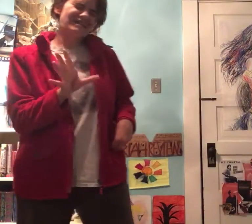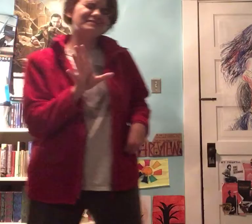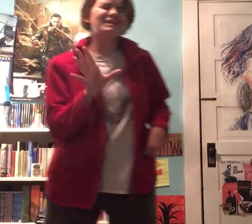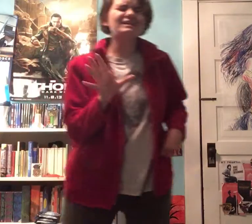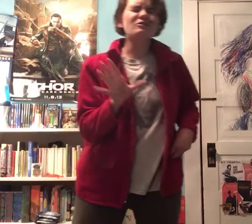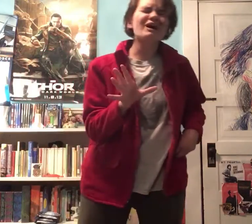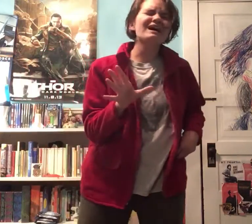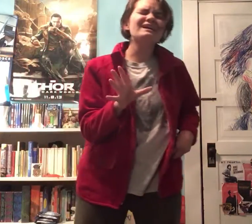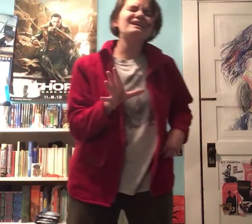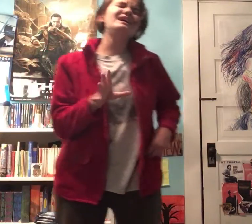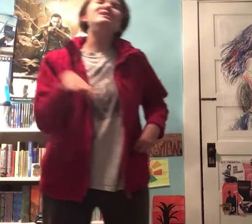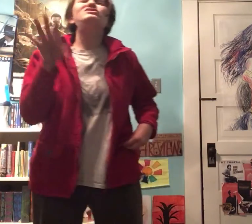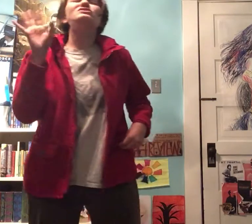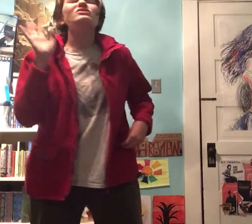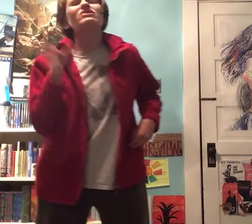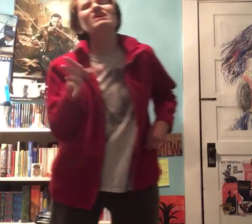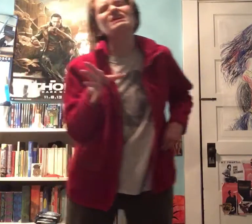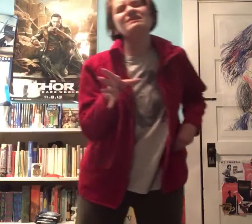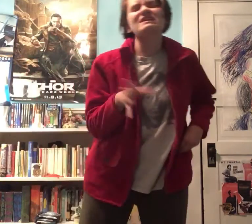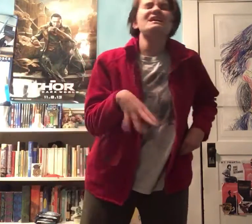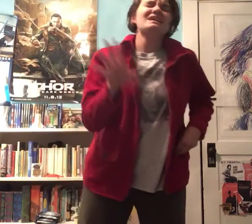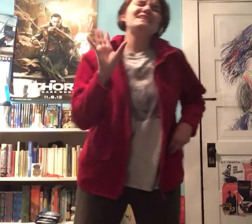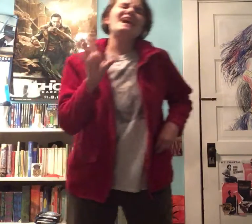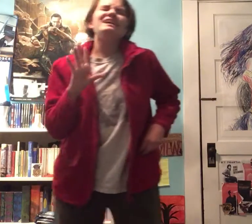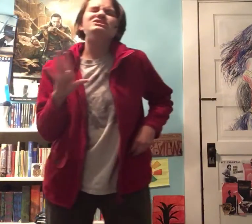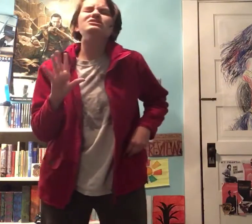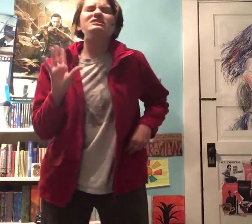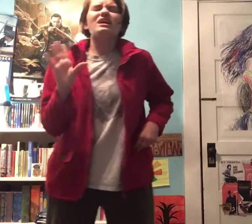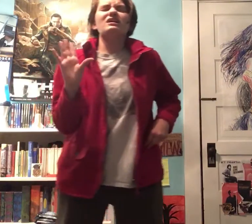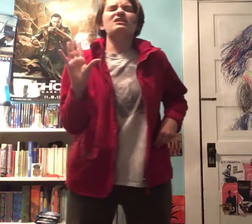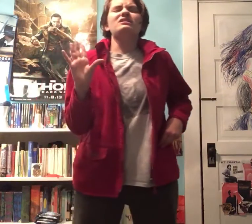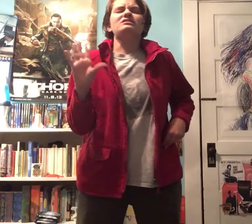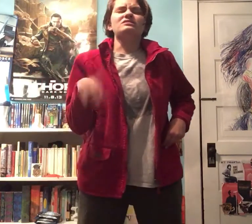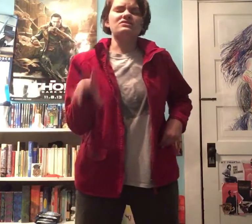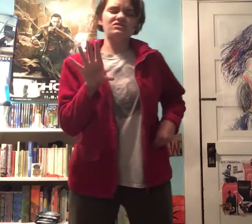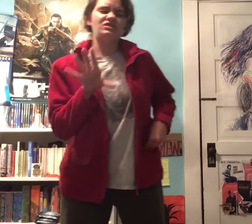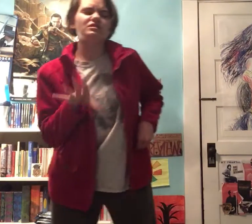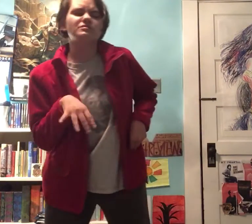makes me wanna do things that I shouldn't.